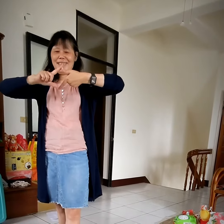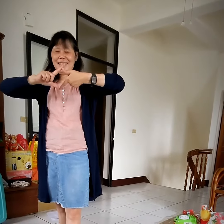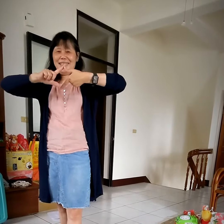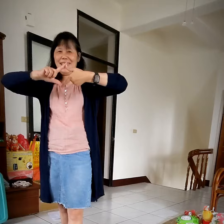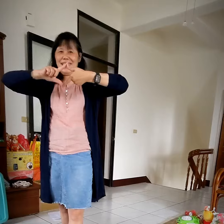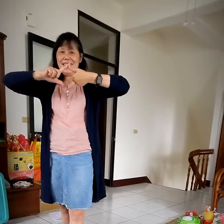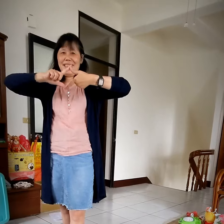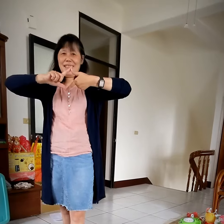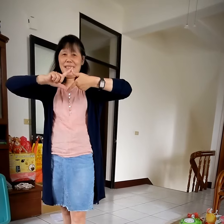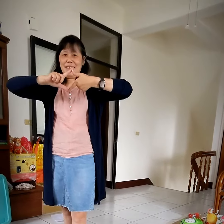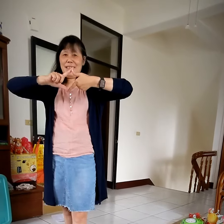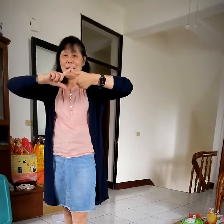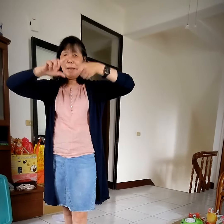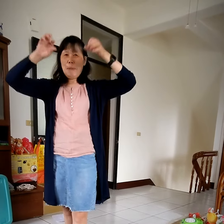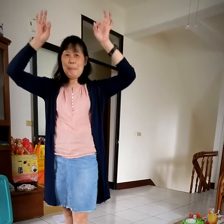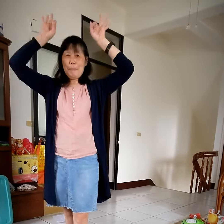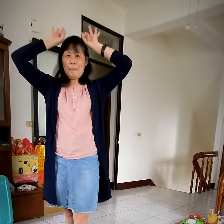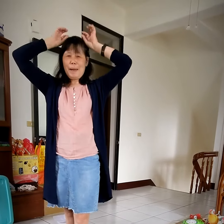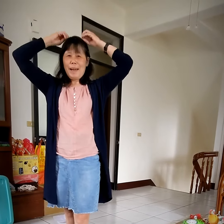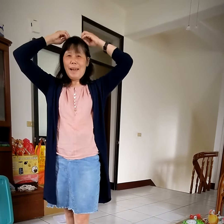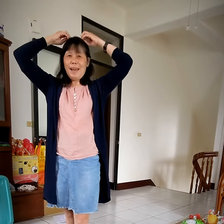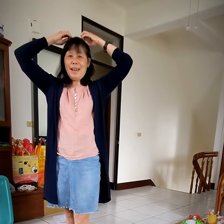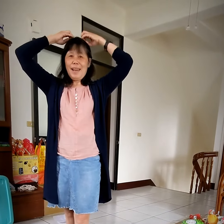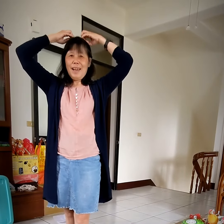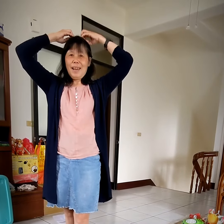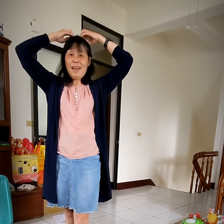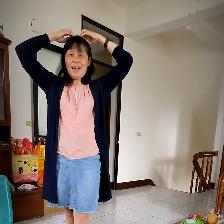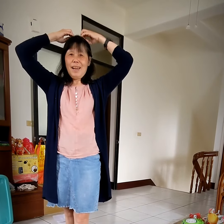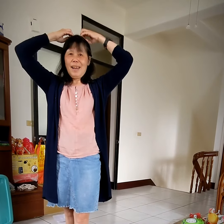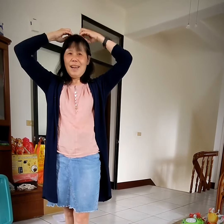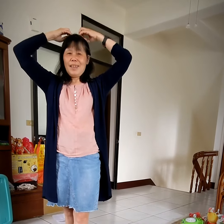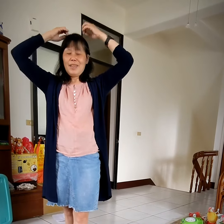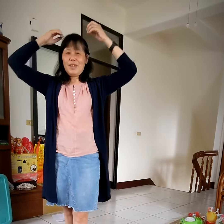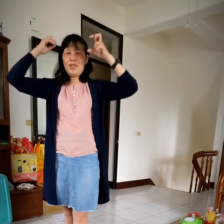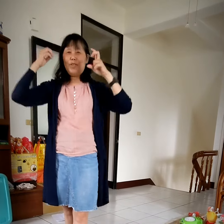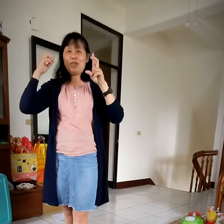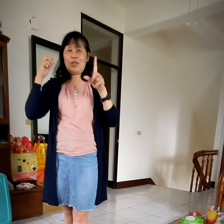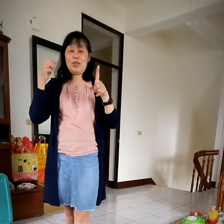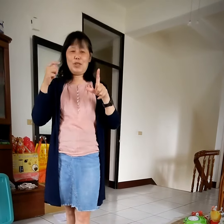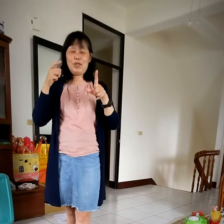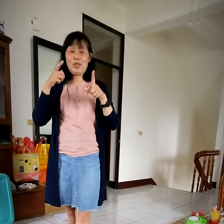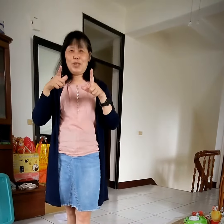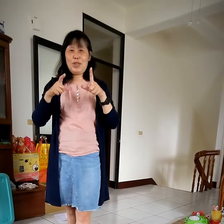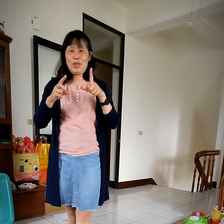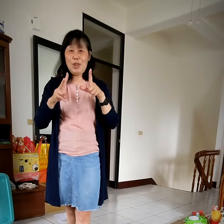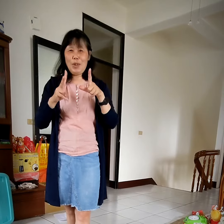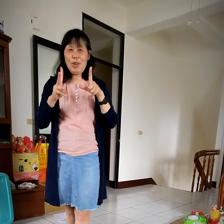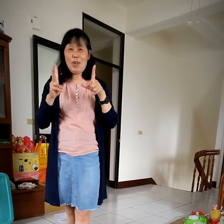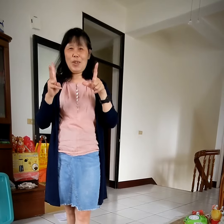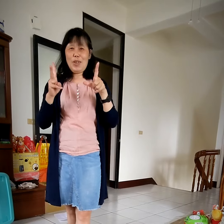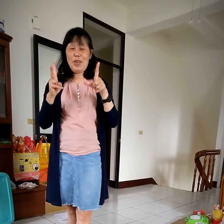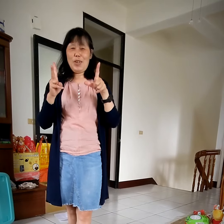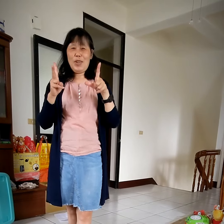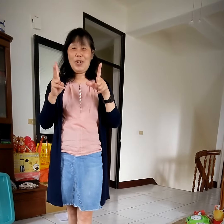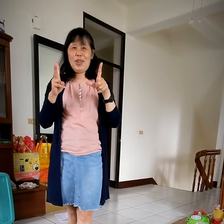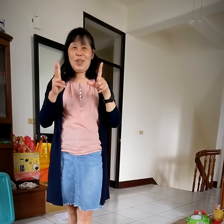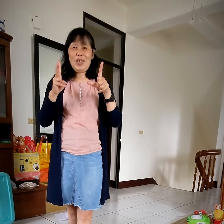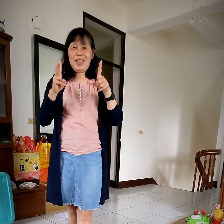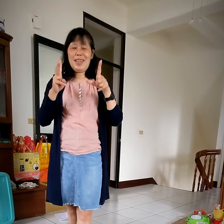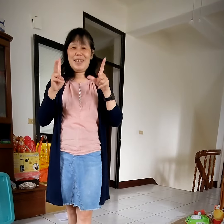One, two, three, four, five, I love you Six, seven, eight, nine, I love you